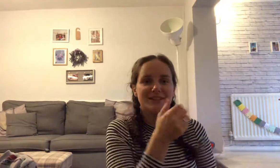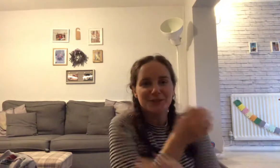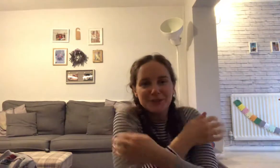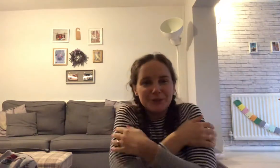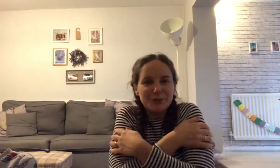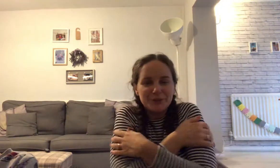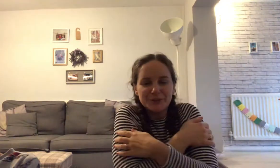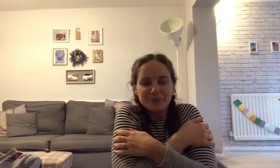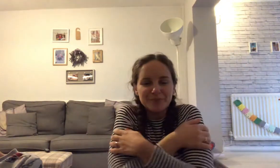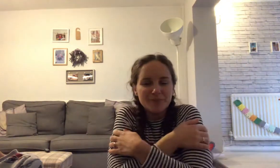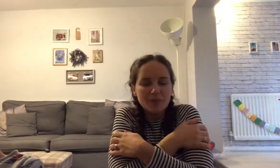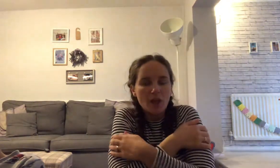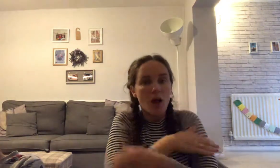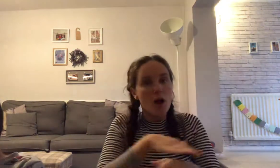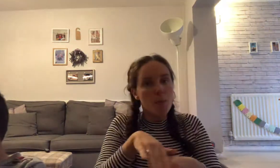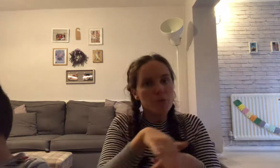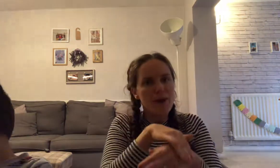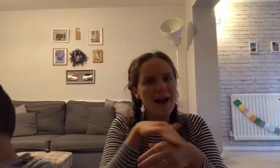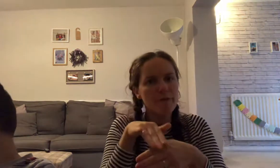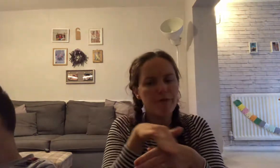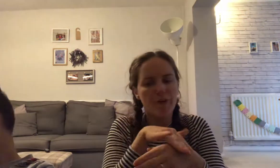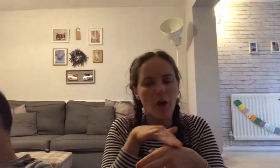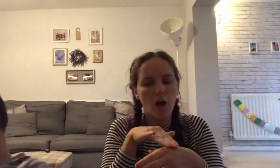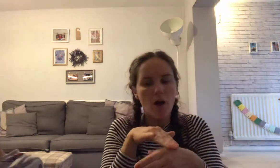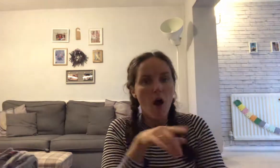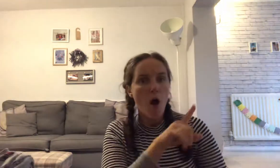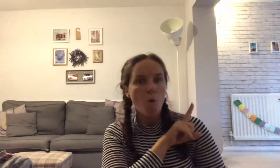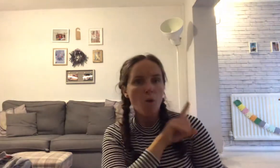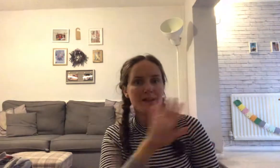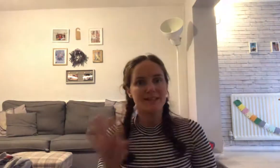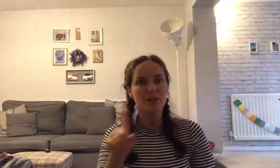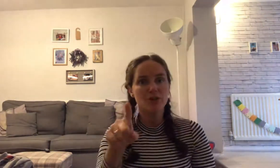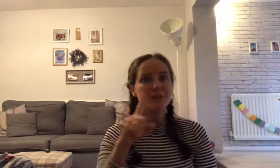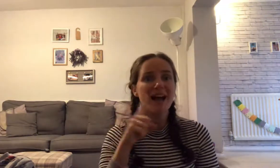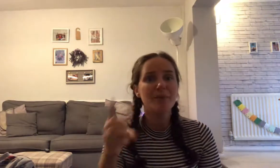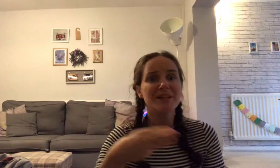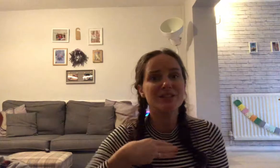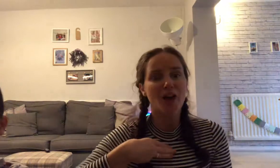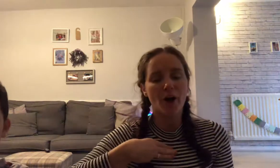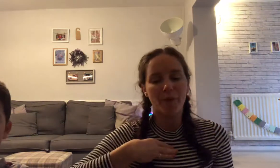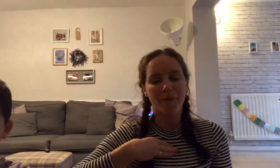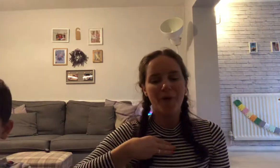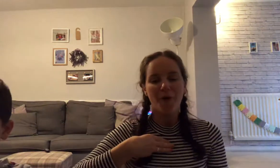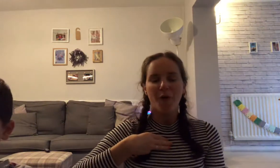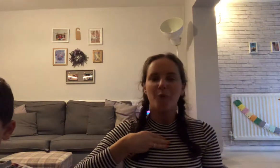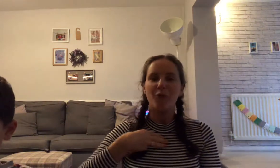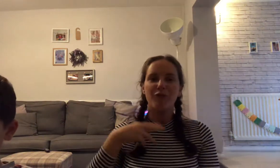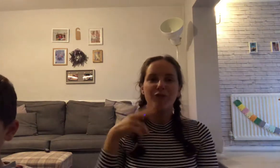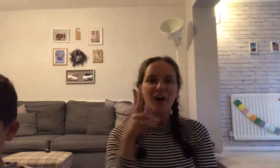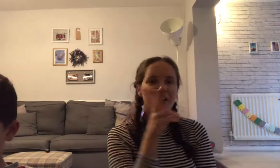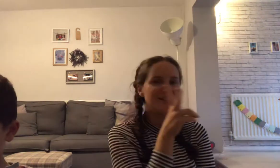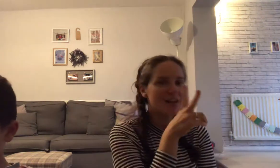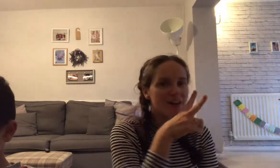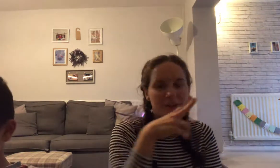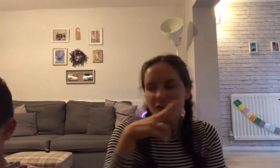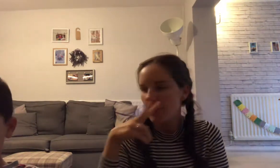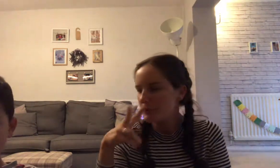to cuddle. Brown fur? Why didn't you tell me so? We'll find her in no